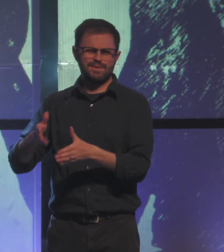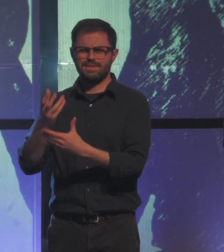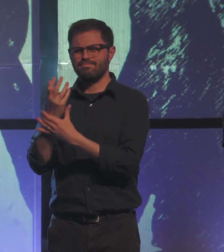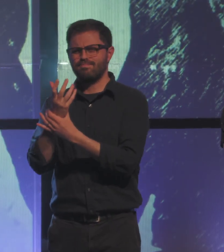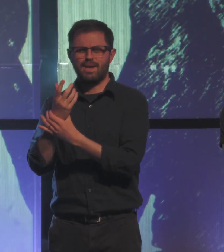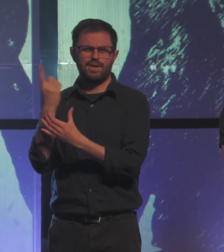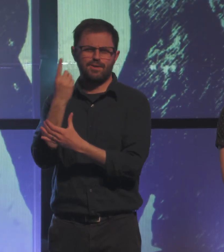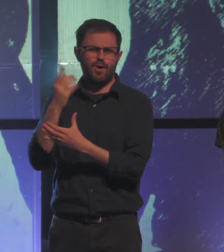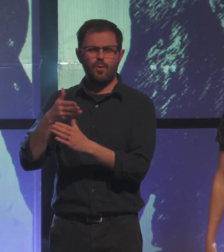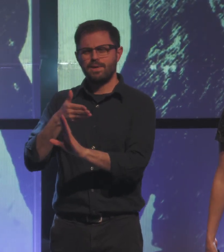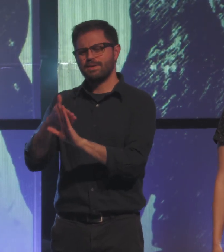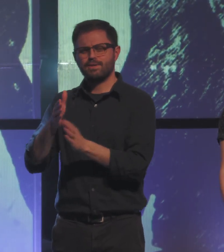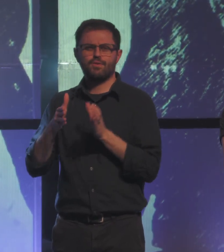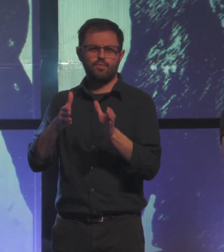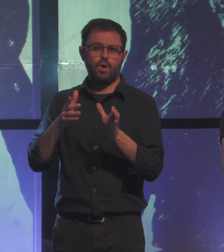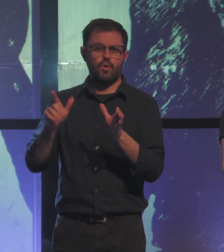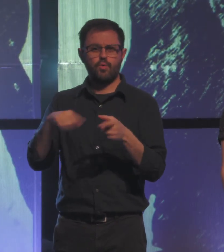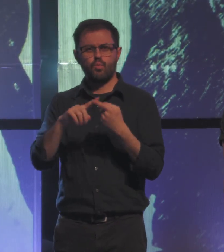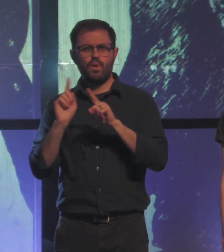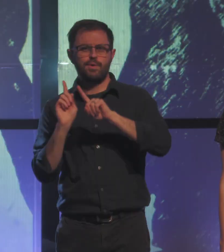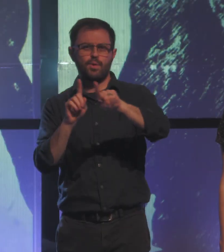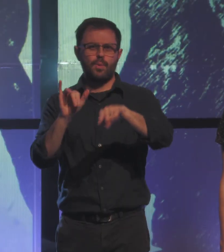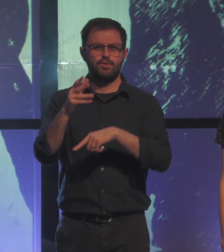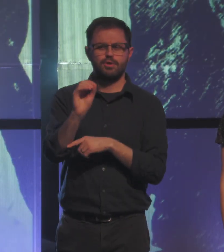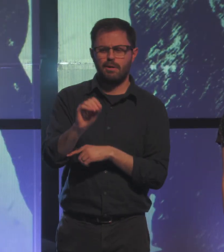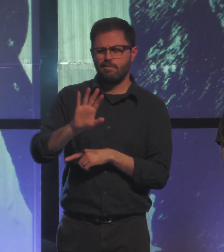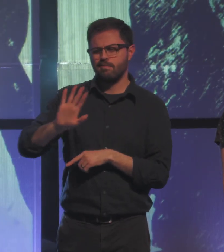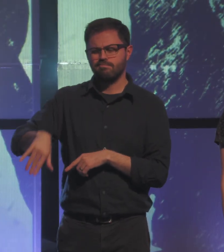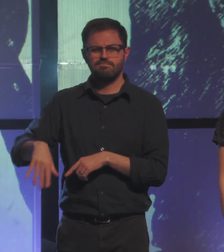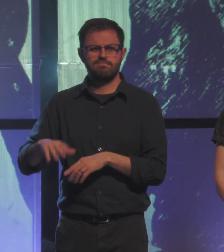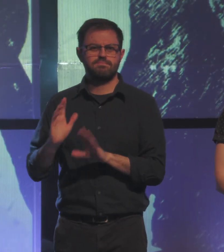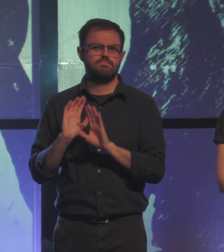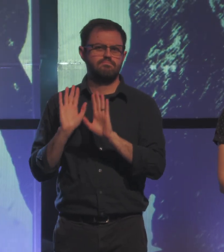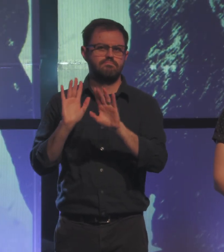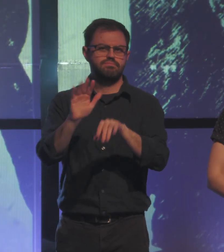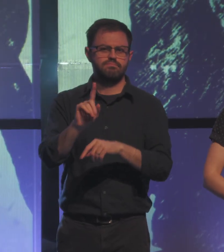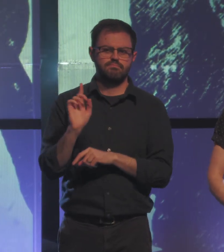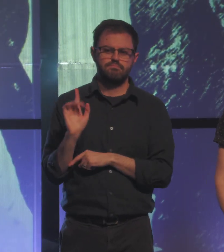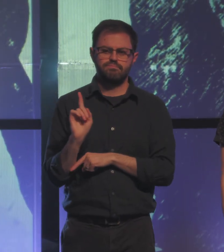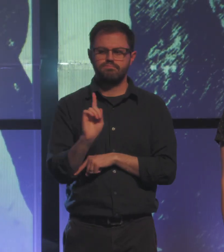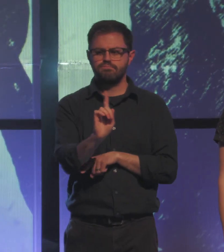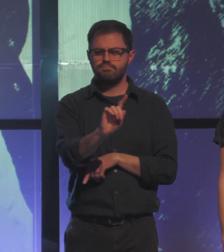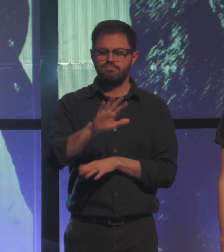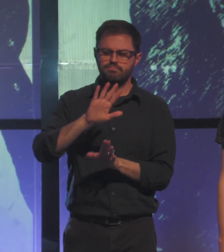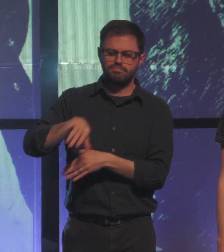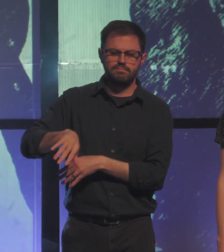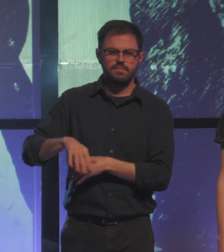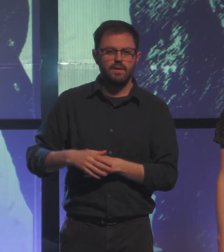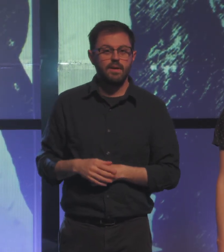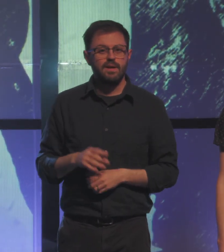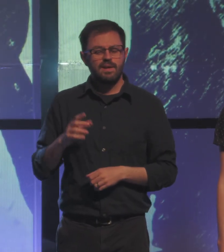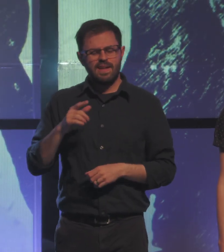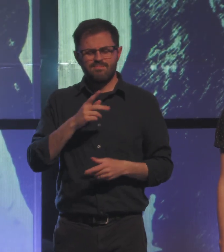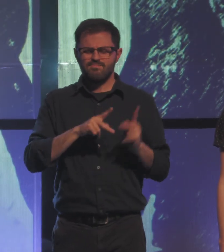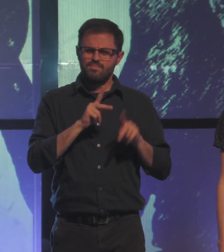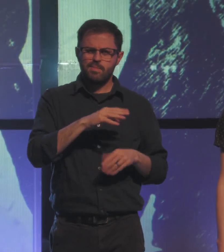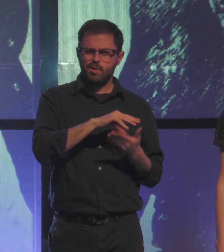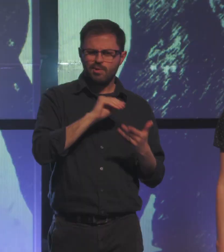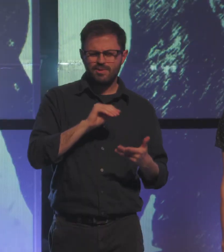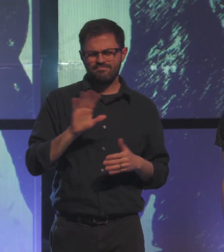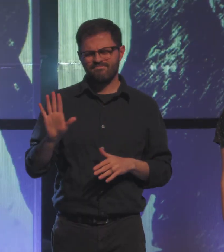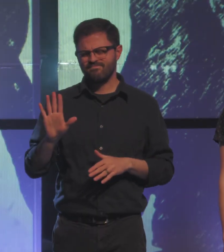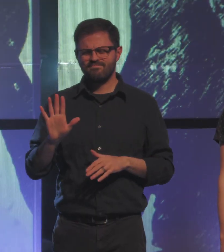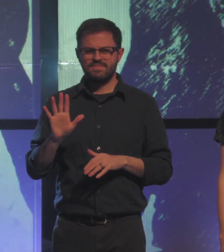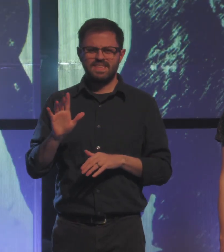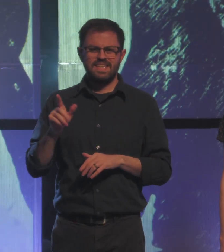That's just where he is. Let's just keep going by. And they had kind of learned he was just kind of that part of